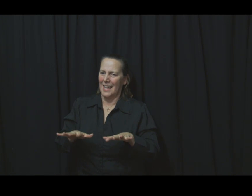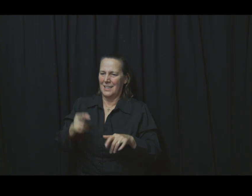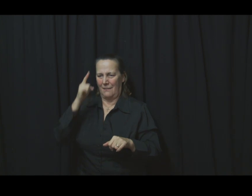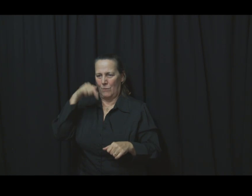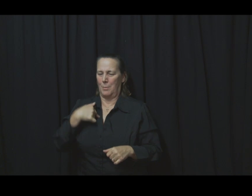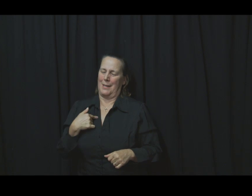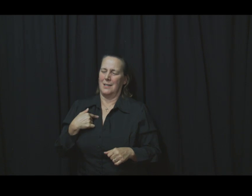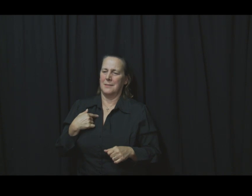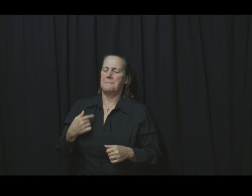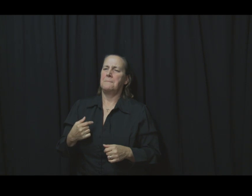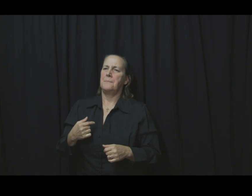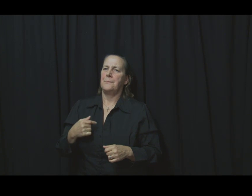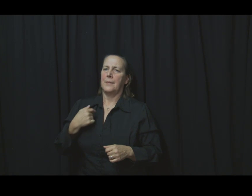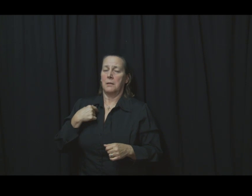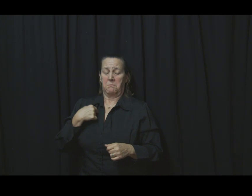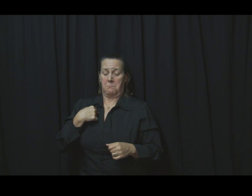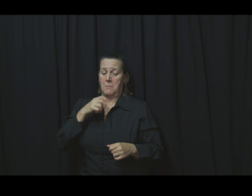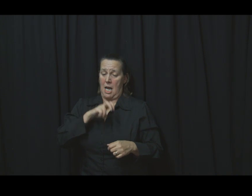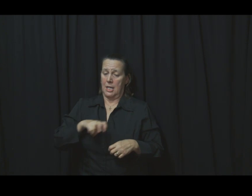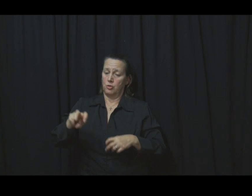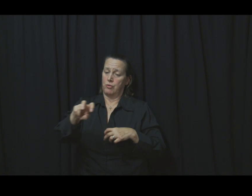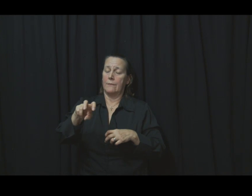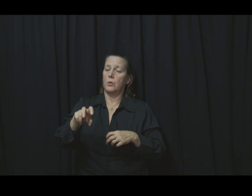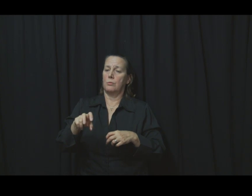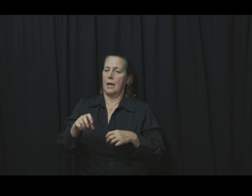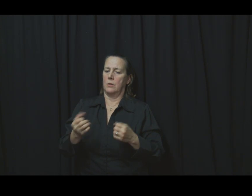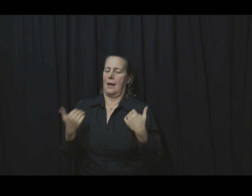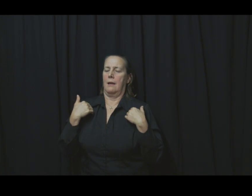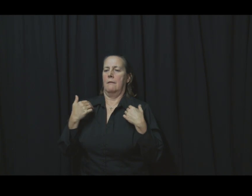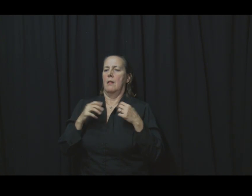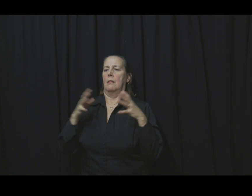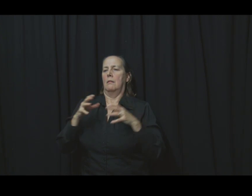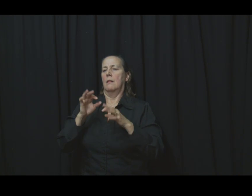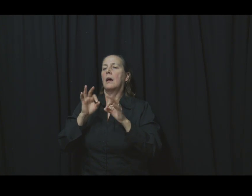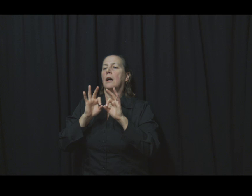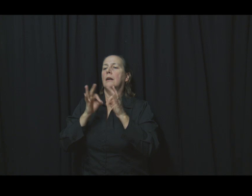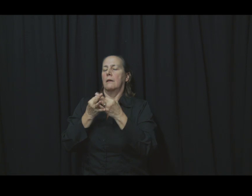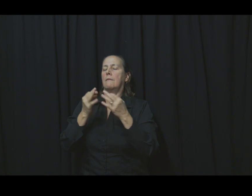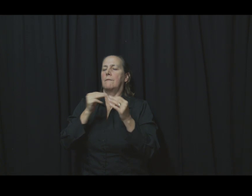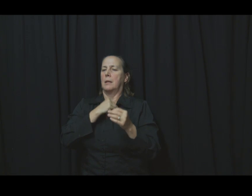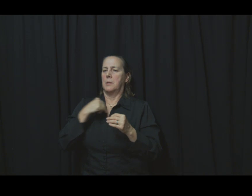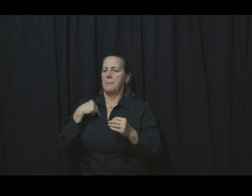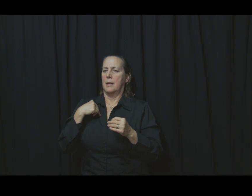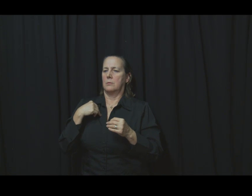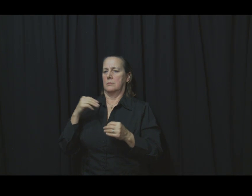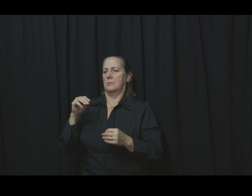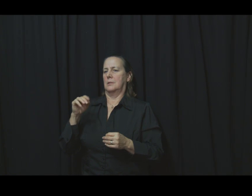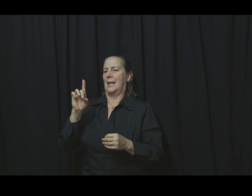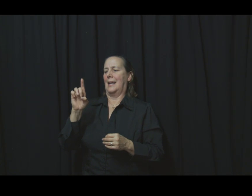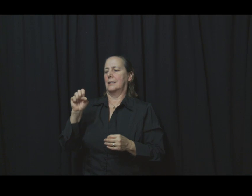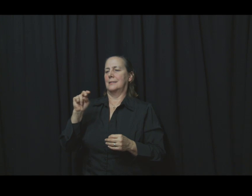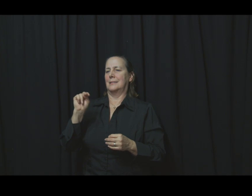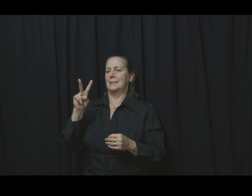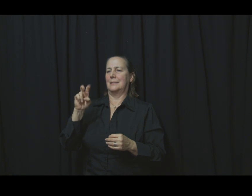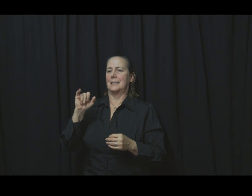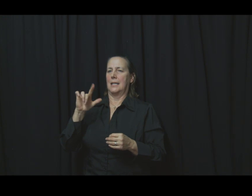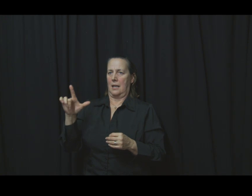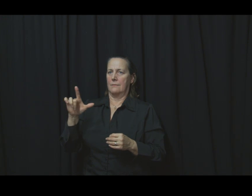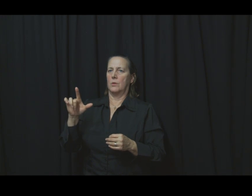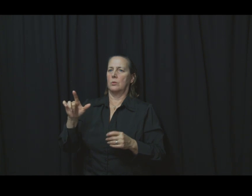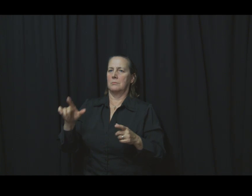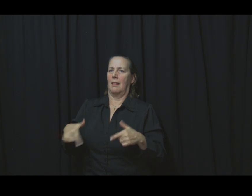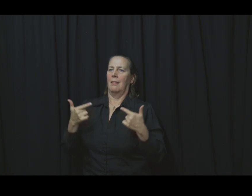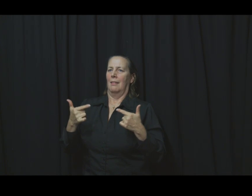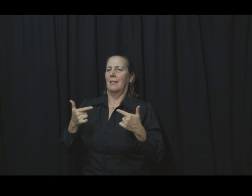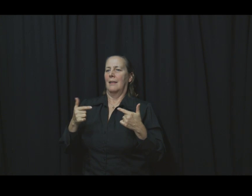I travel around. I have a great many family members in Danville, Virginia, one of the U.S.'s most livable cities.